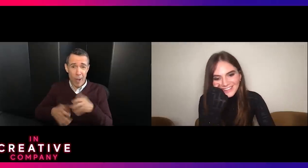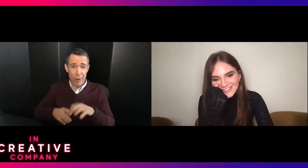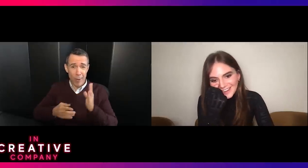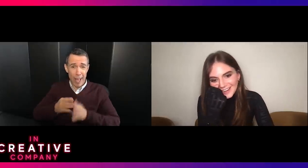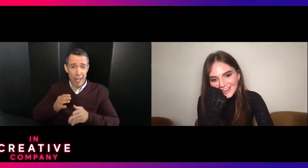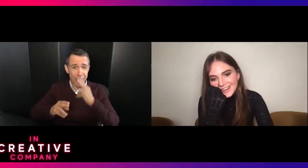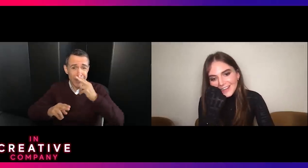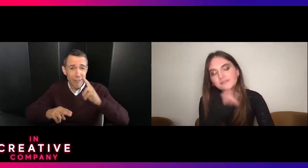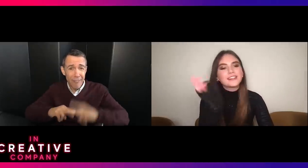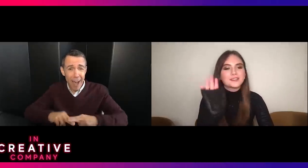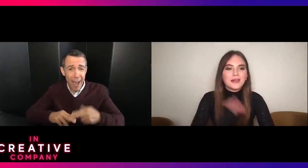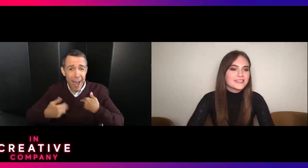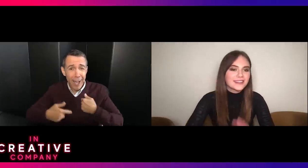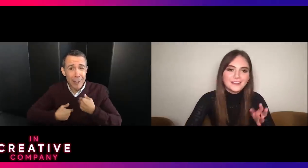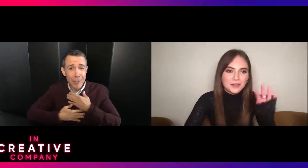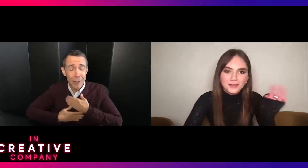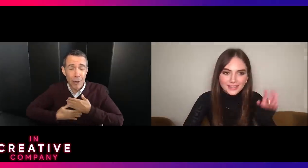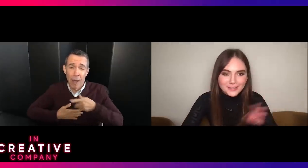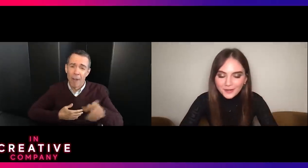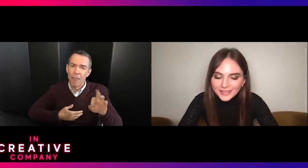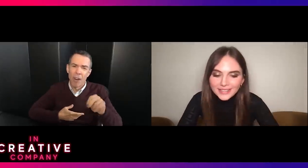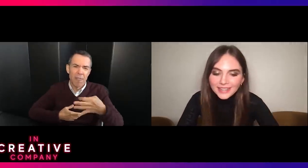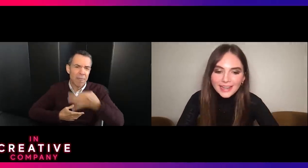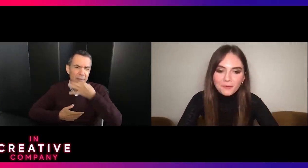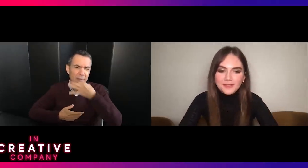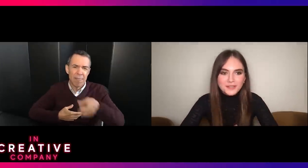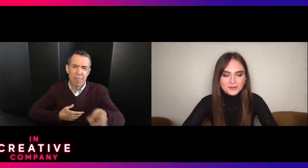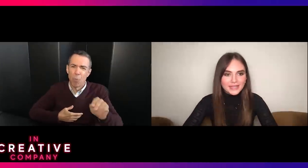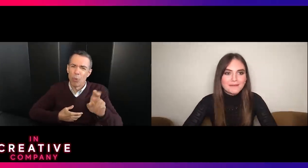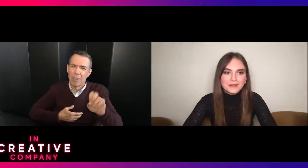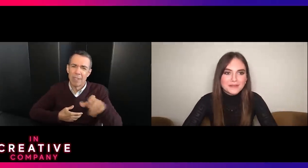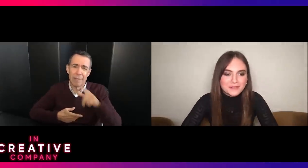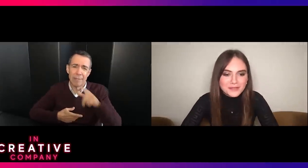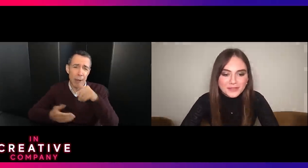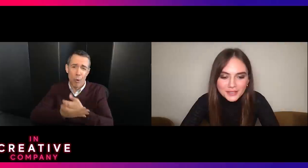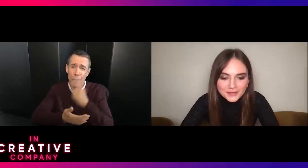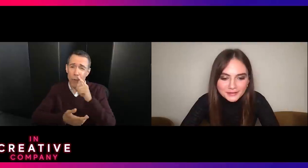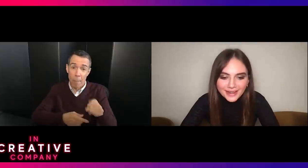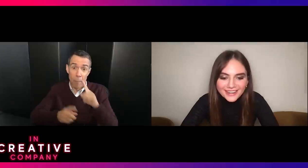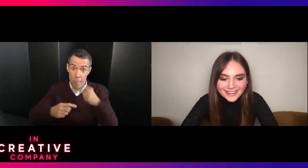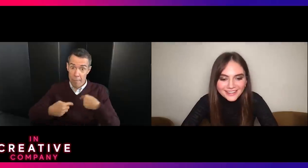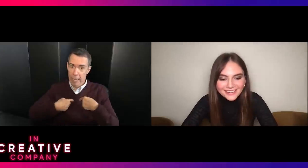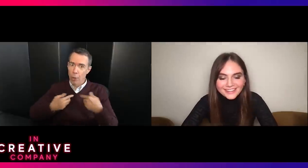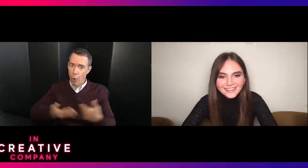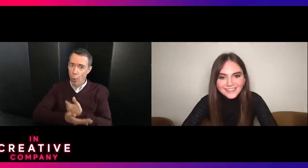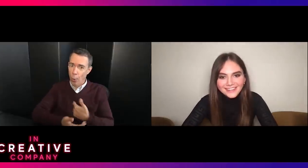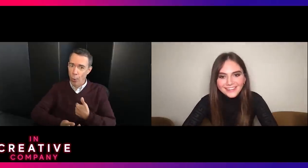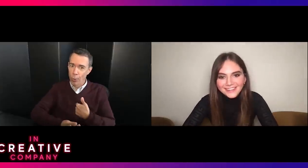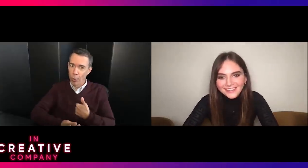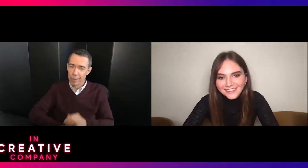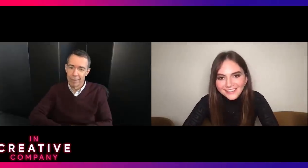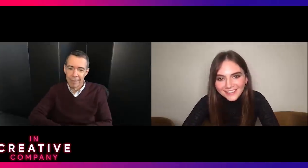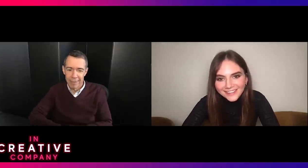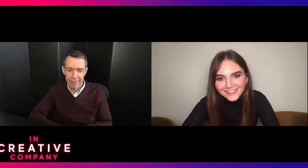fun singing. Ferdy is amazing at music. So it wasn't new to him, but it was for sure new to me.